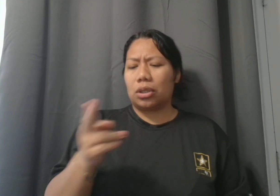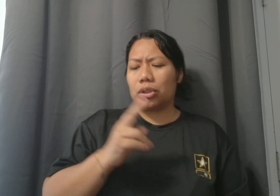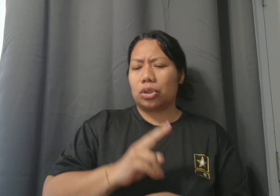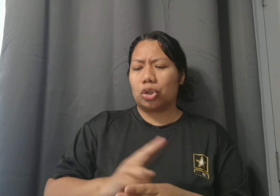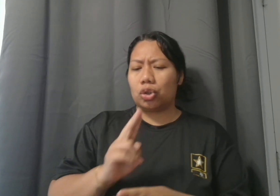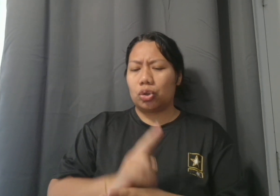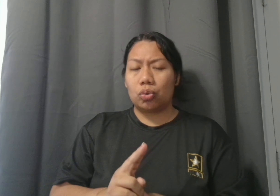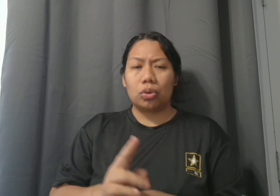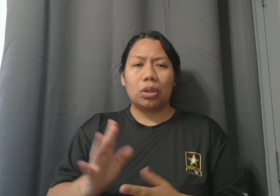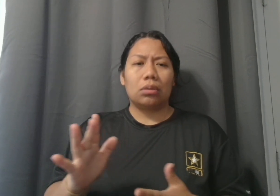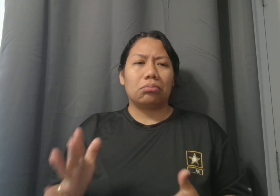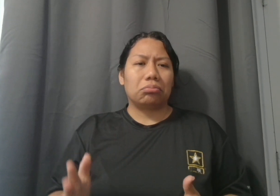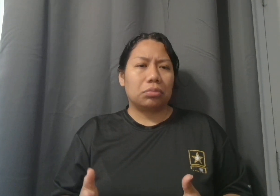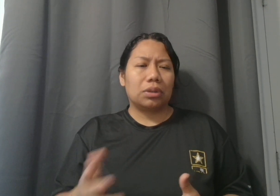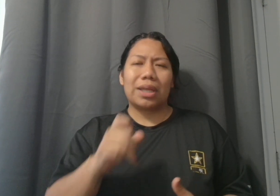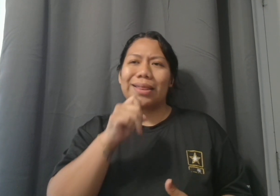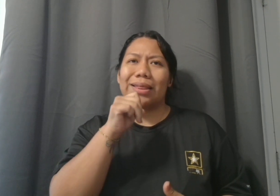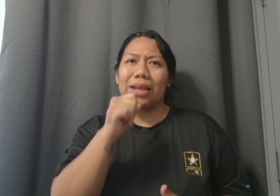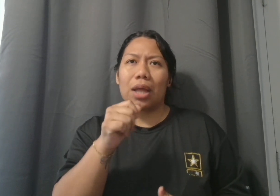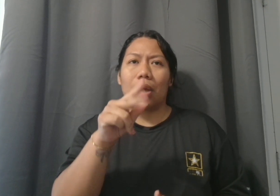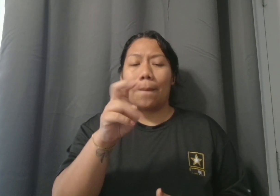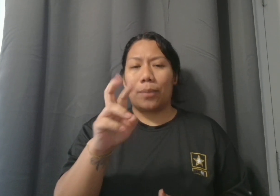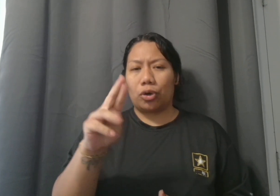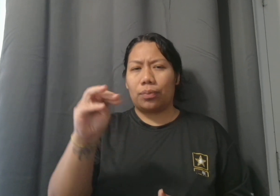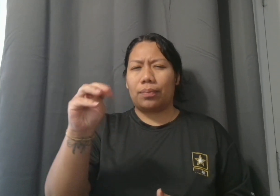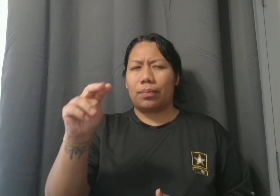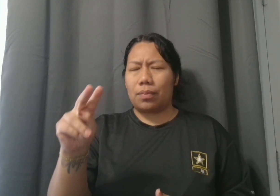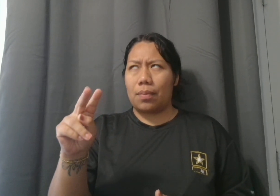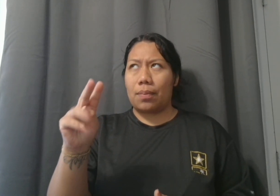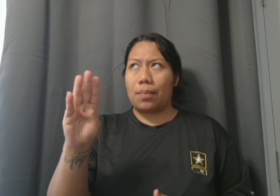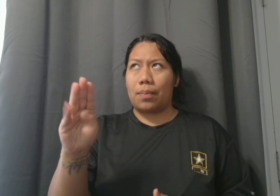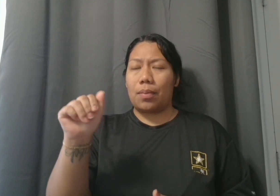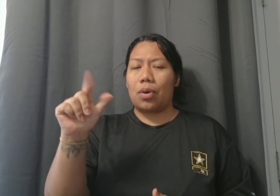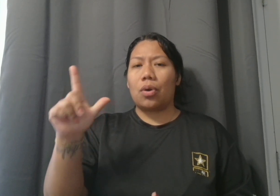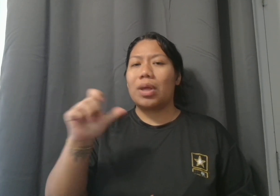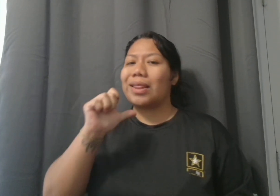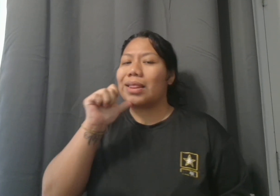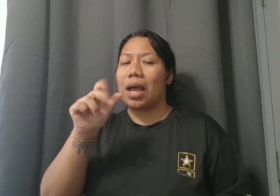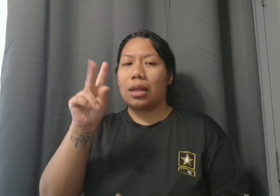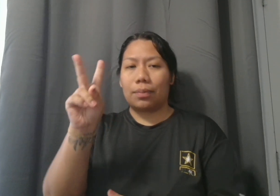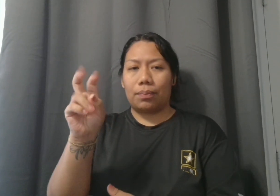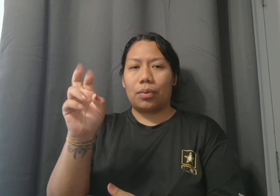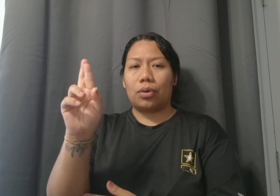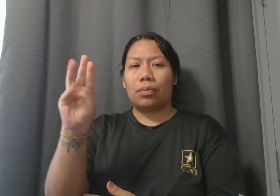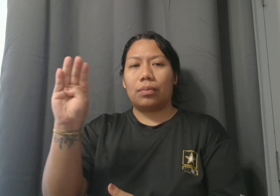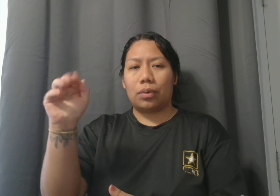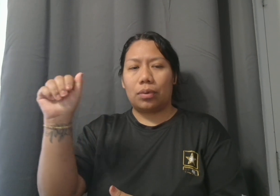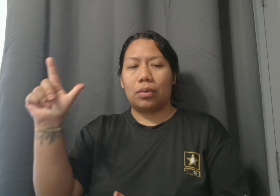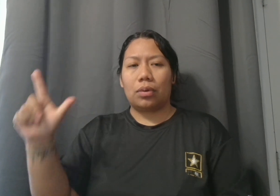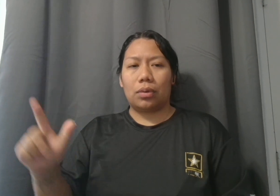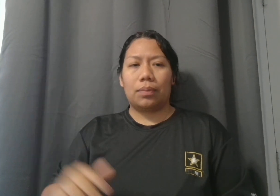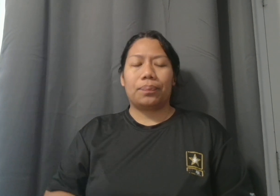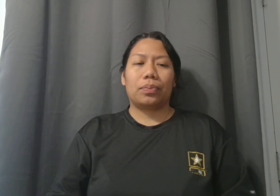verbal and nonverbal support techniques as needed, so as to be accurately,